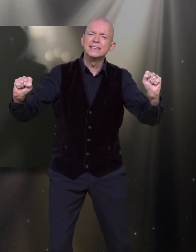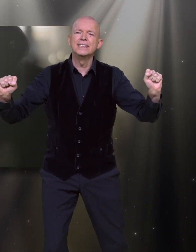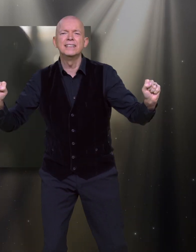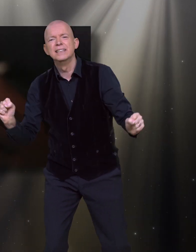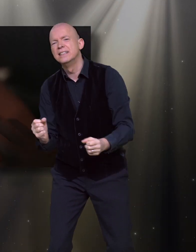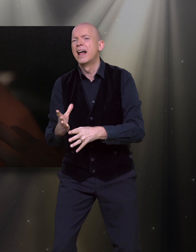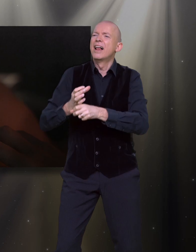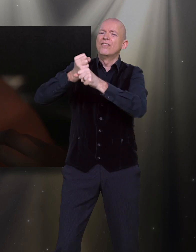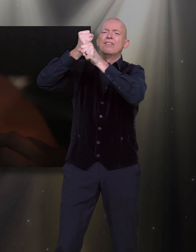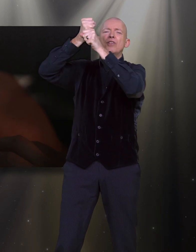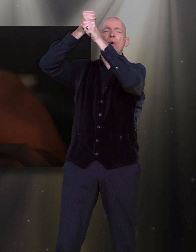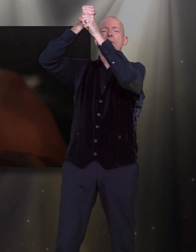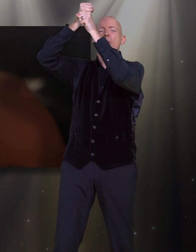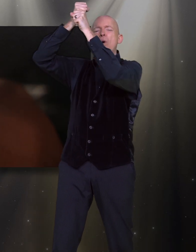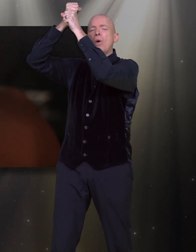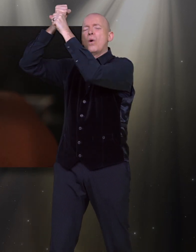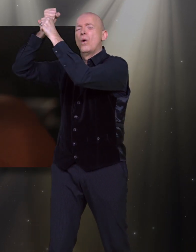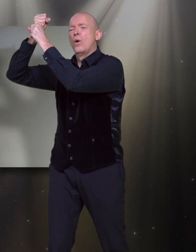shakeable, unsavable?